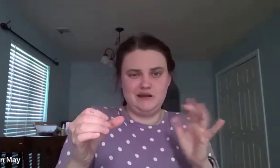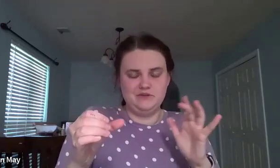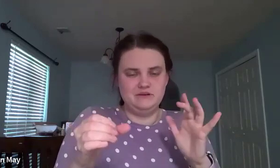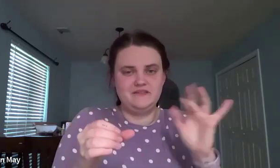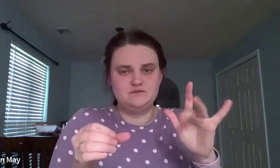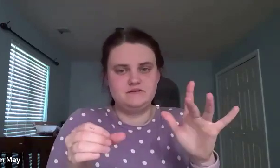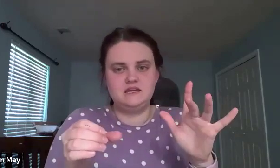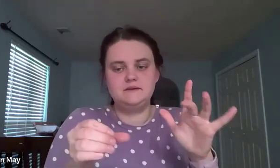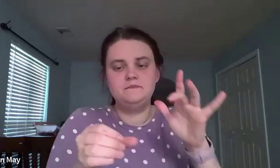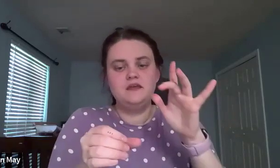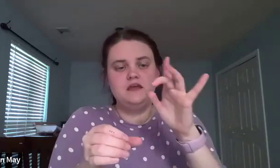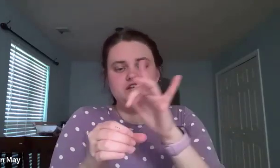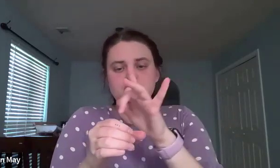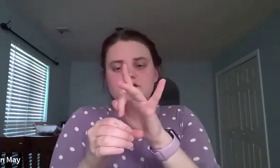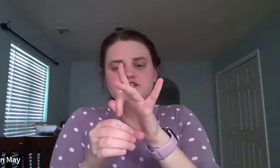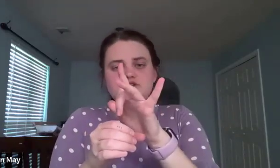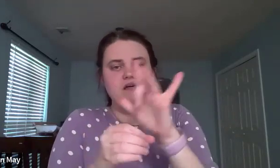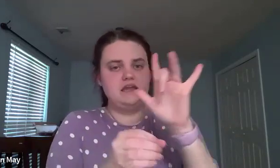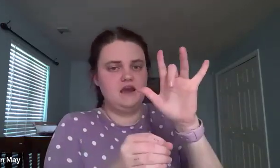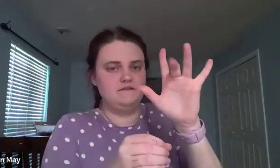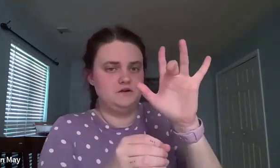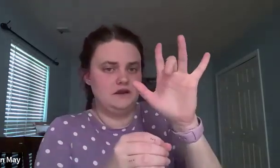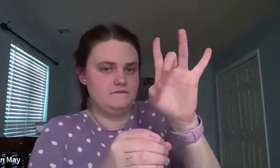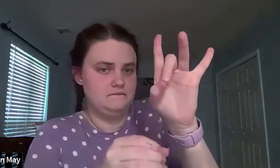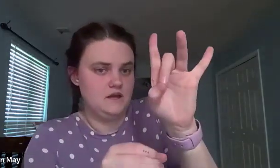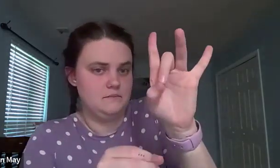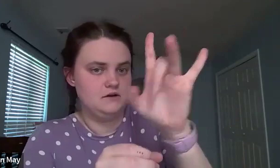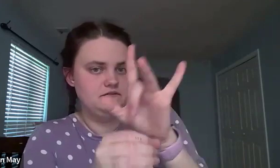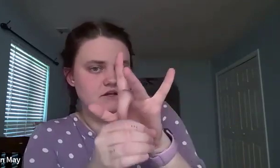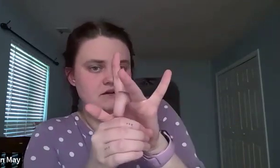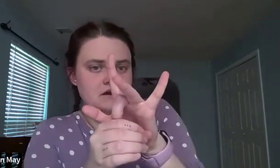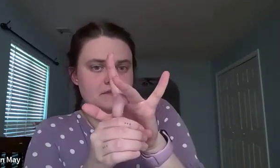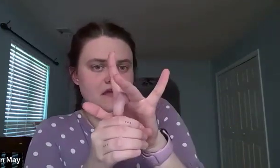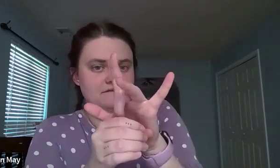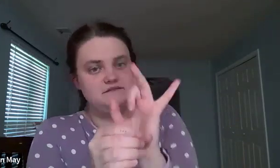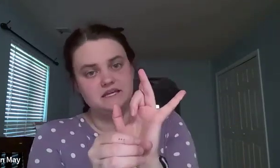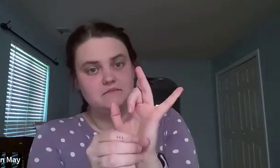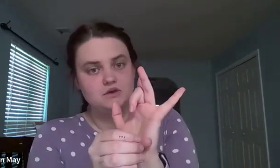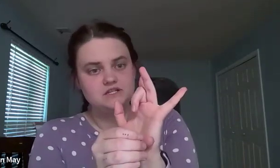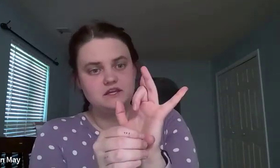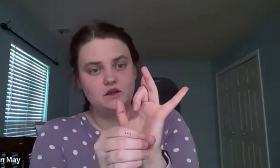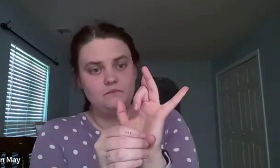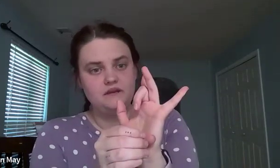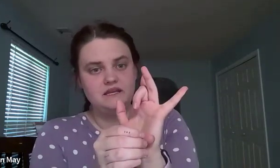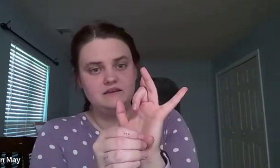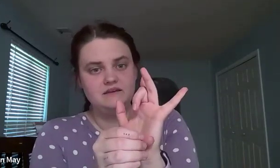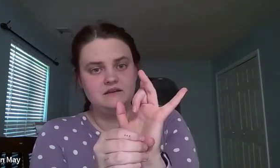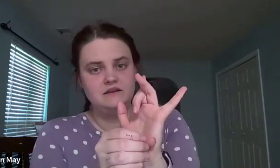I'm doing it. That's why I was saying it. And you're going to like have your middle finger make that flicking motion, like you're opening it.